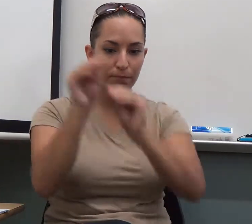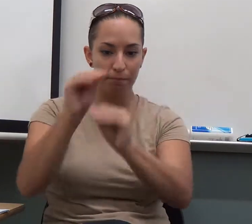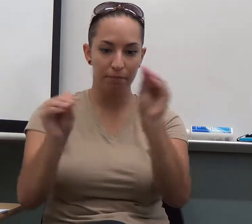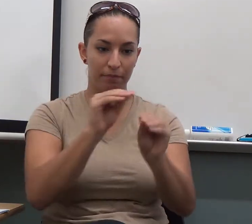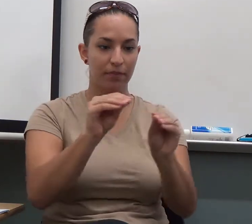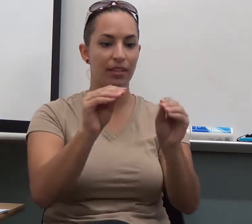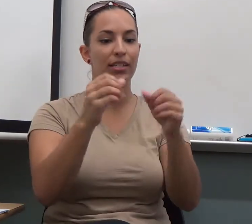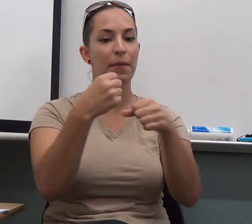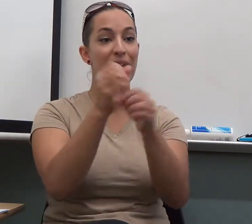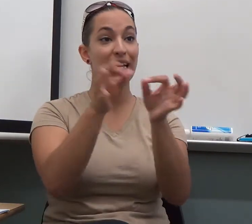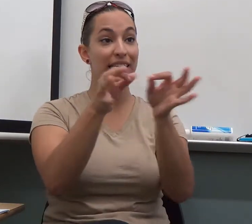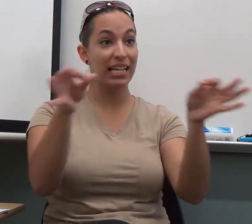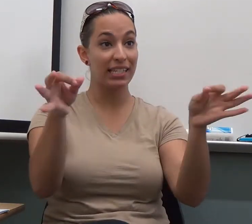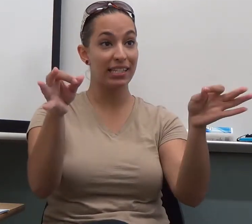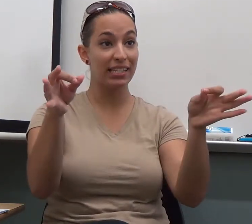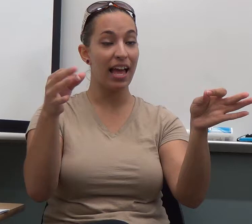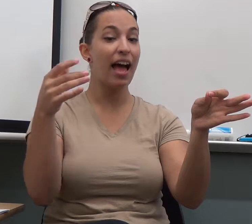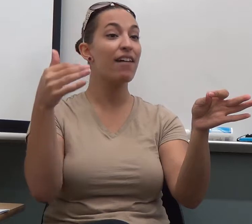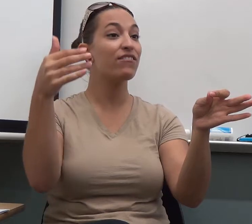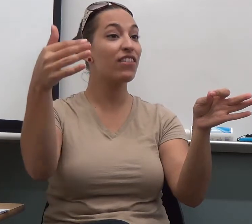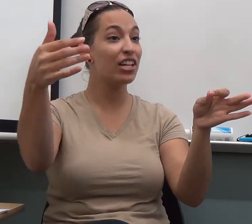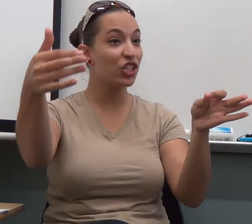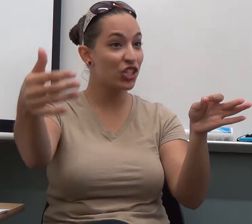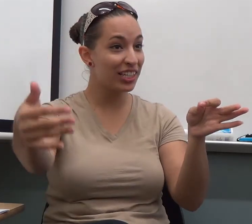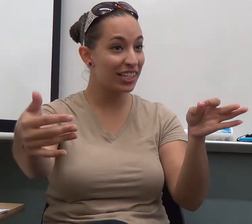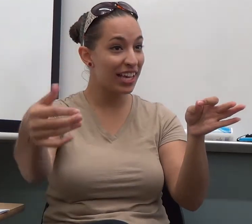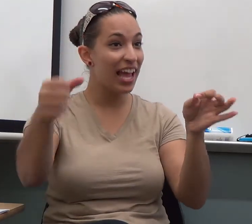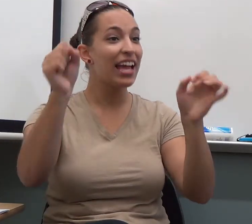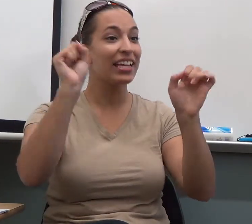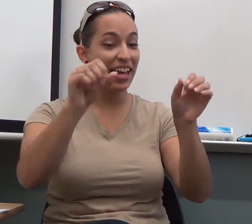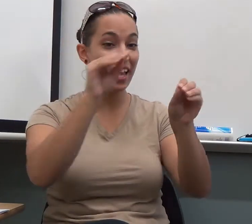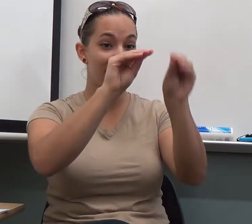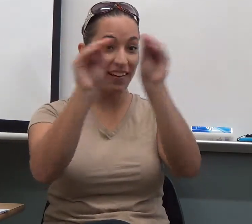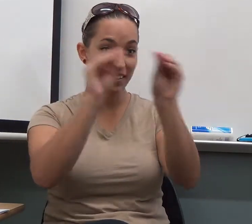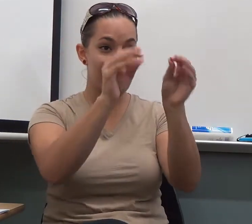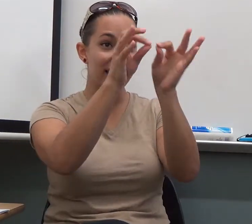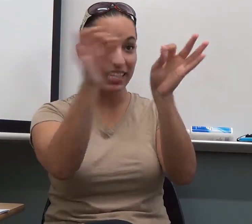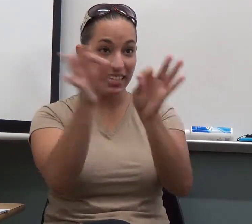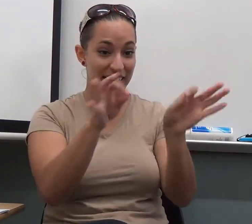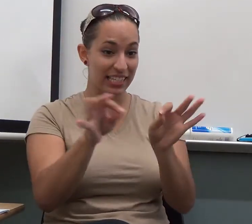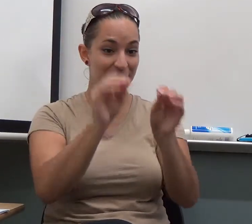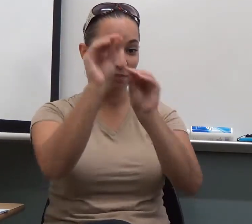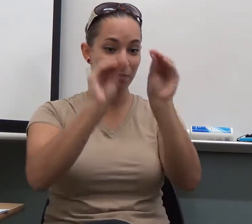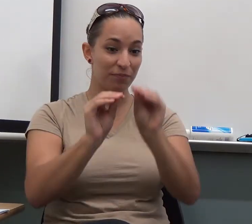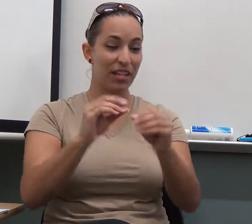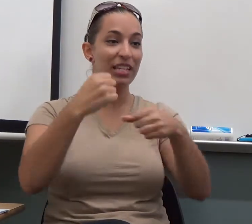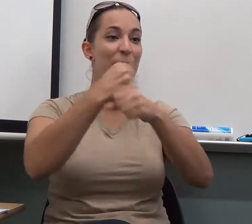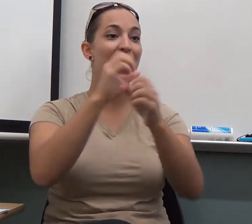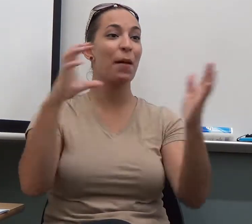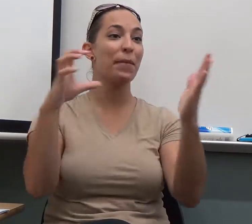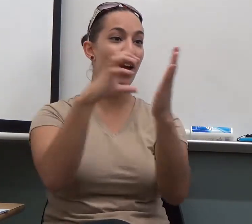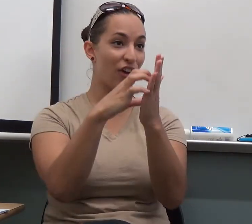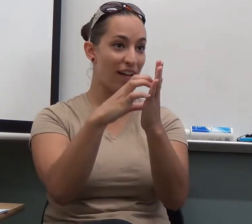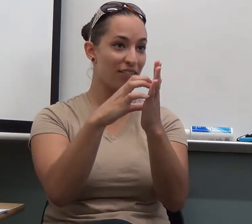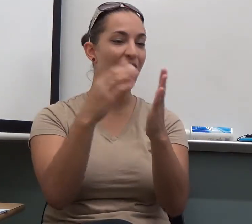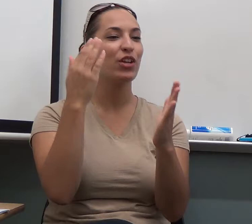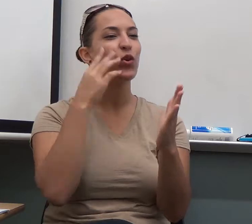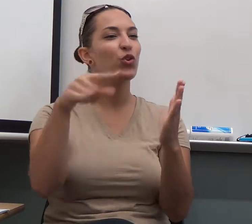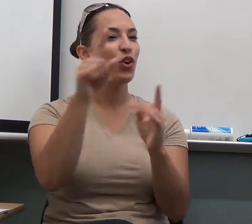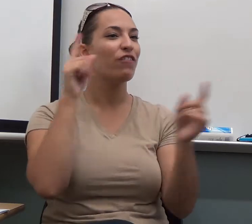form eventually what's called a paragraph, right? And you guys know these terms. I know you've heard what a paragraph is, but I'm going to